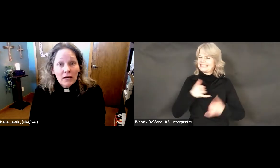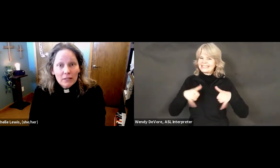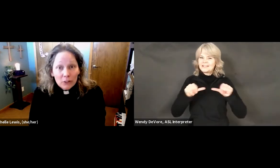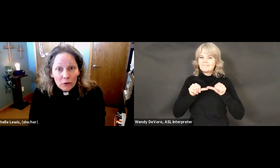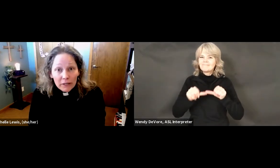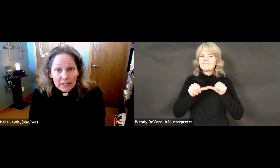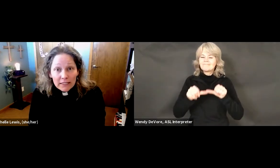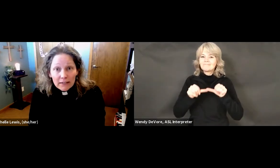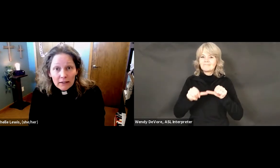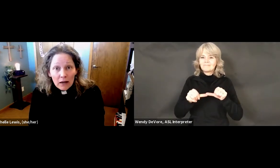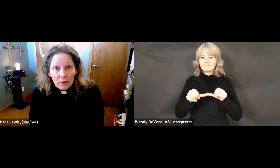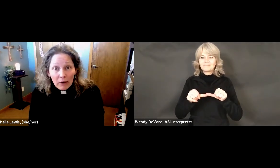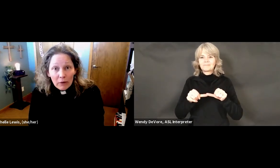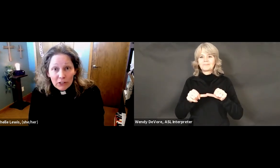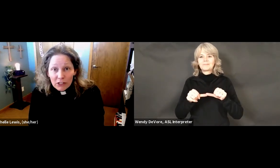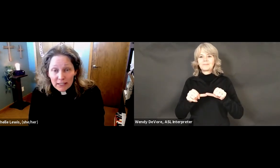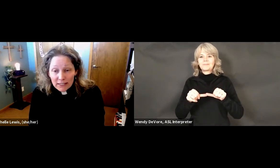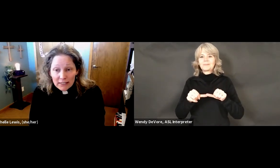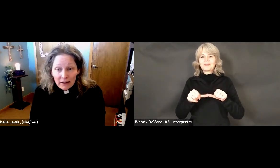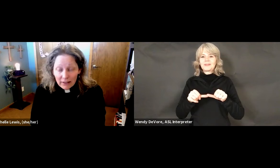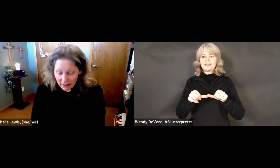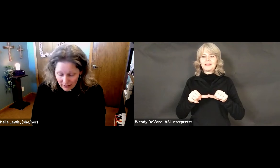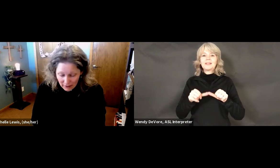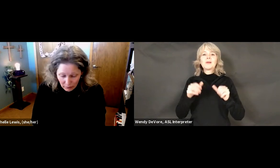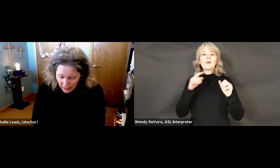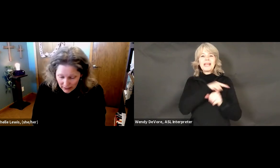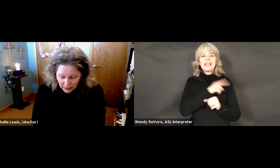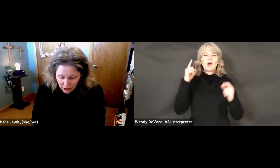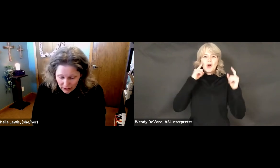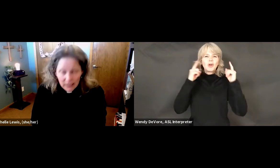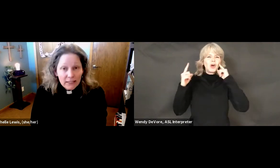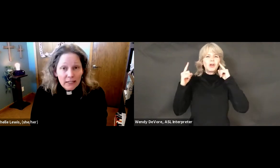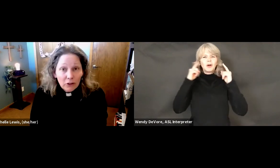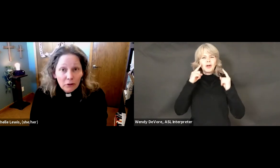Because stories about what Jesus has done, the